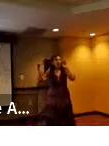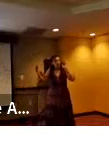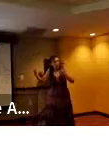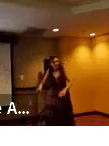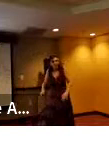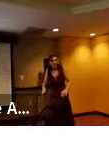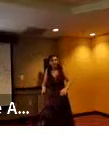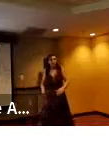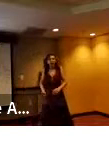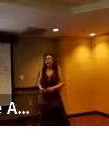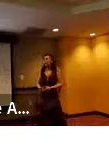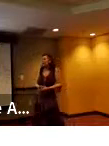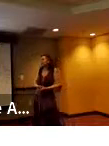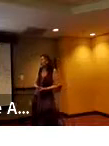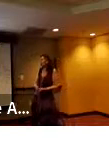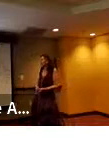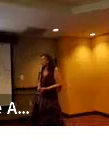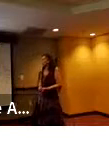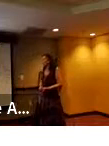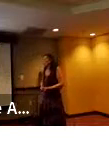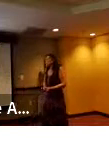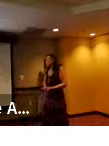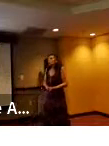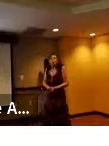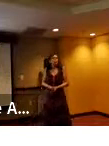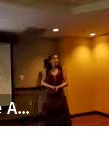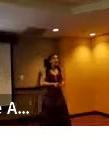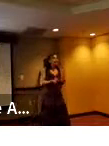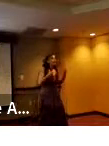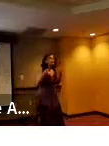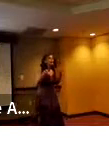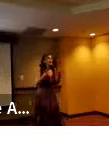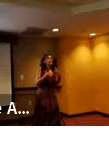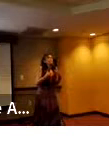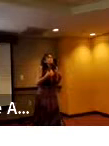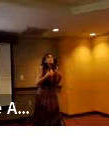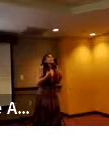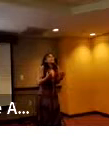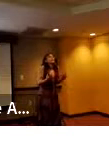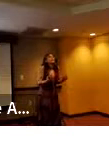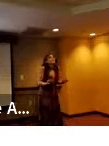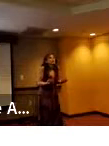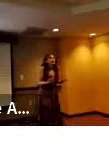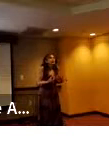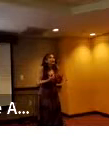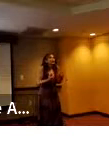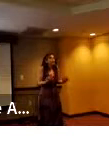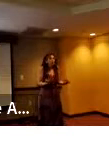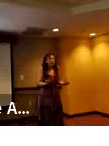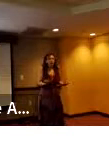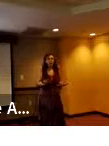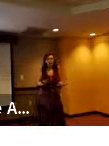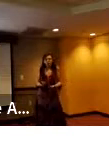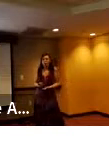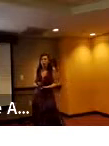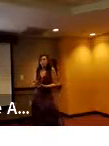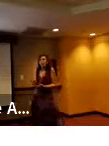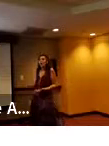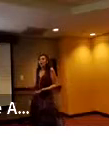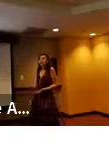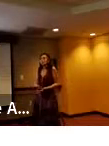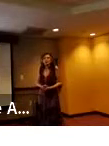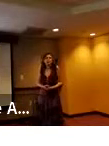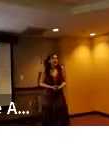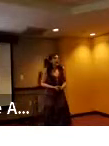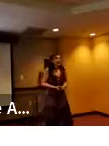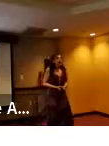actual practice is how I see that. We have to understand the meaning to the culture of what